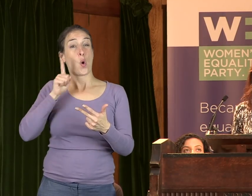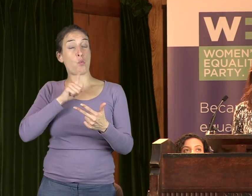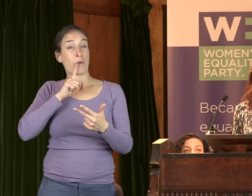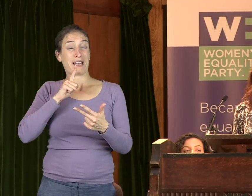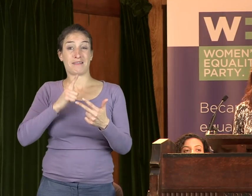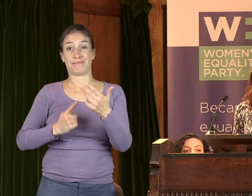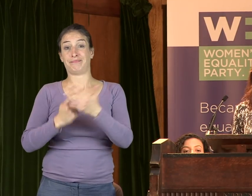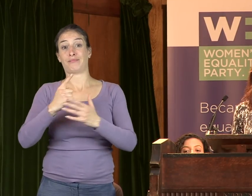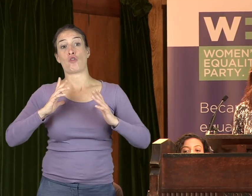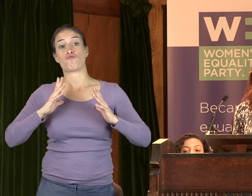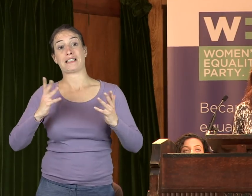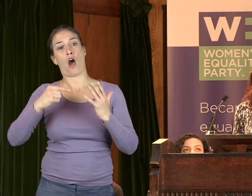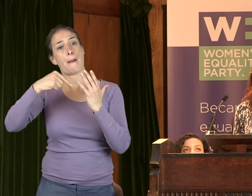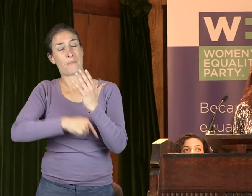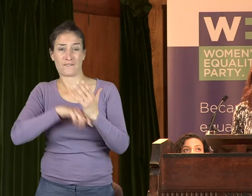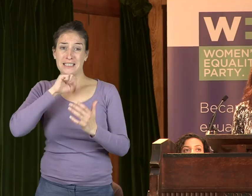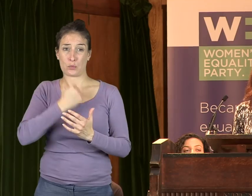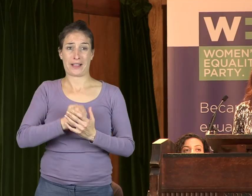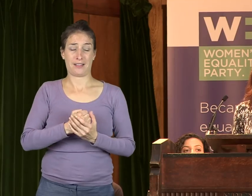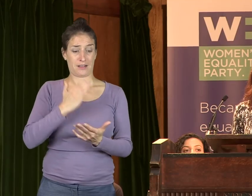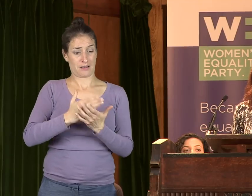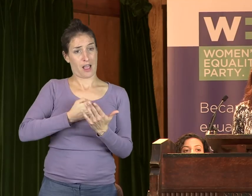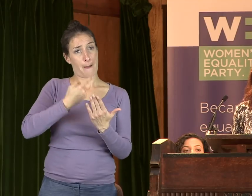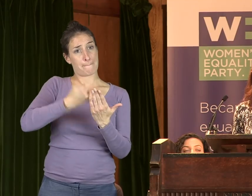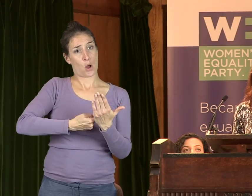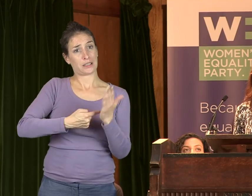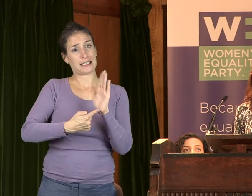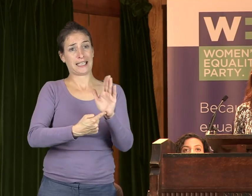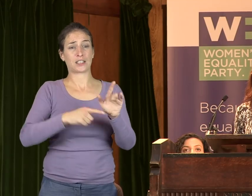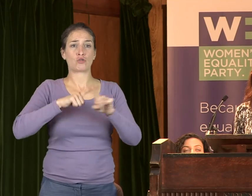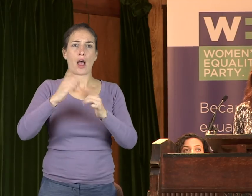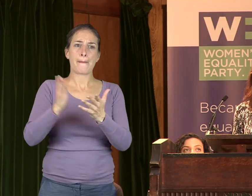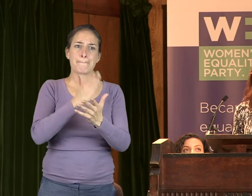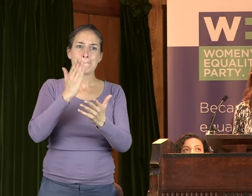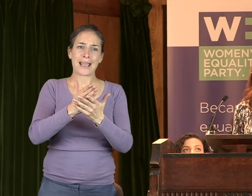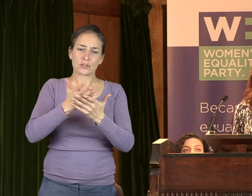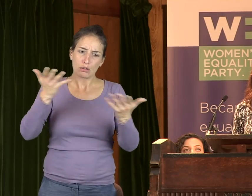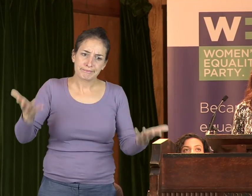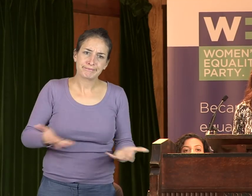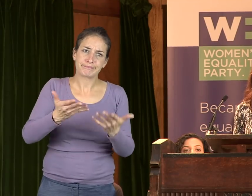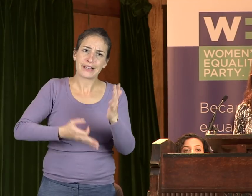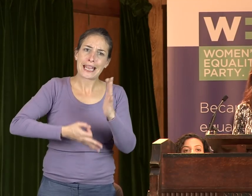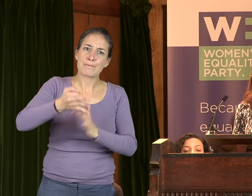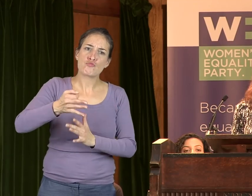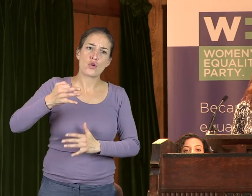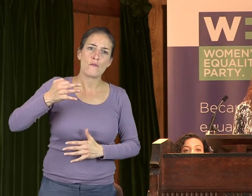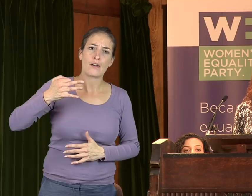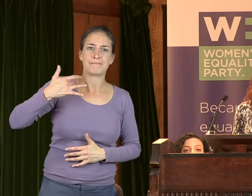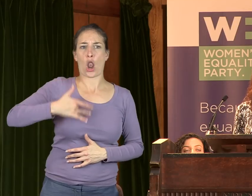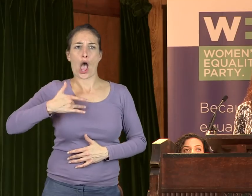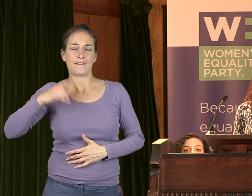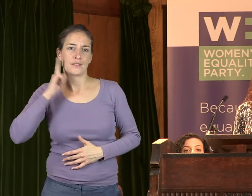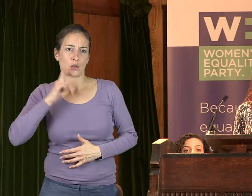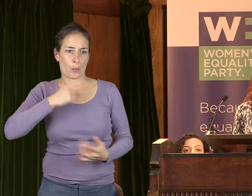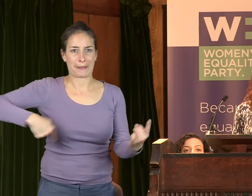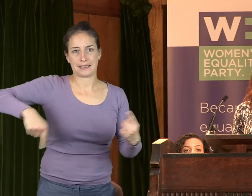and focused on achieving our goals and improving women's lives. In my work, I often see how